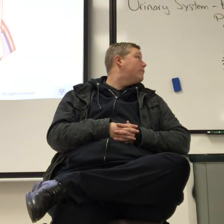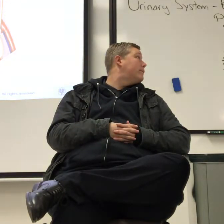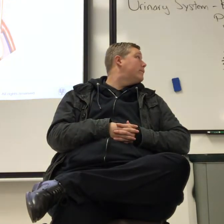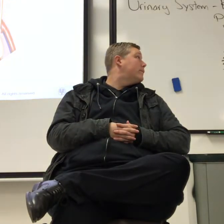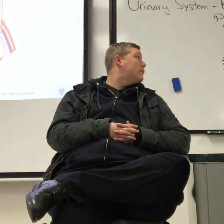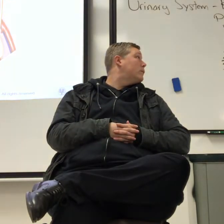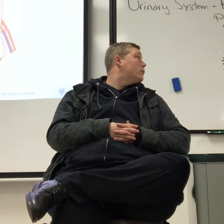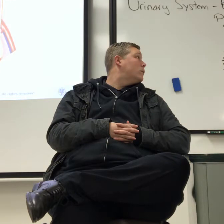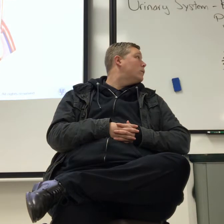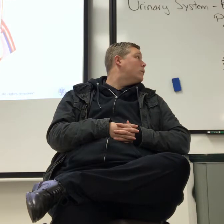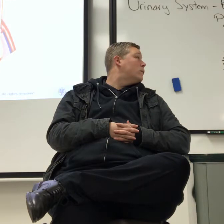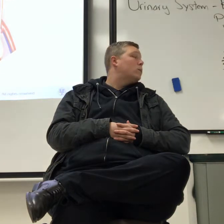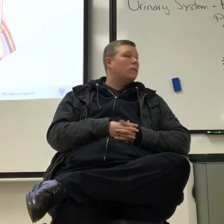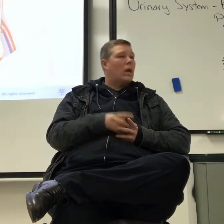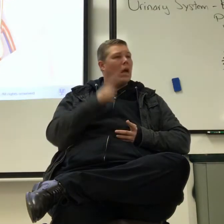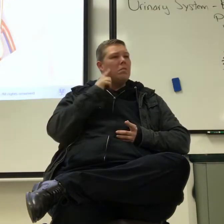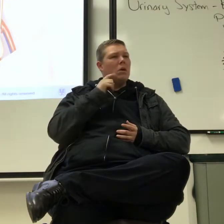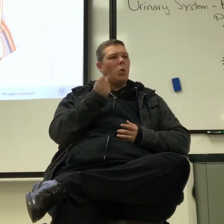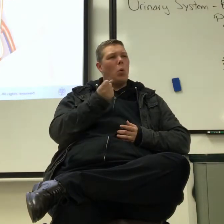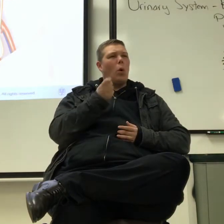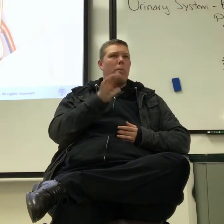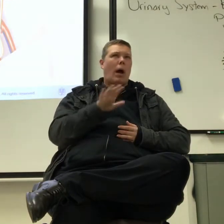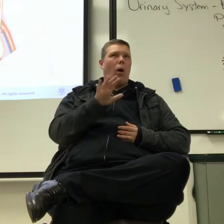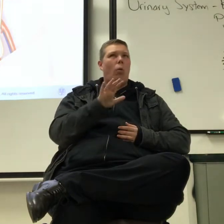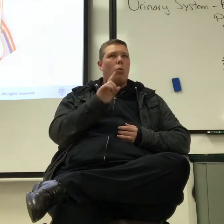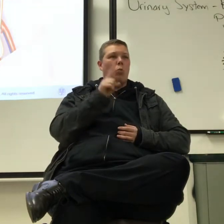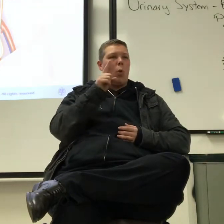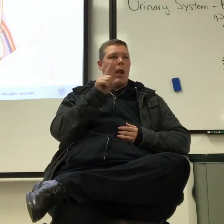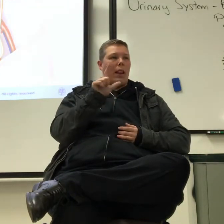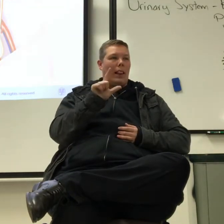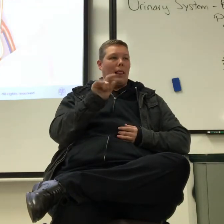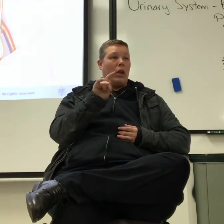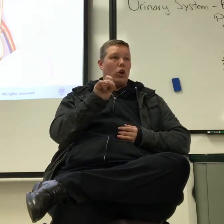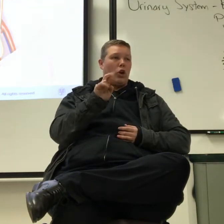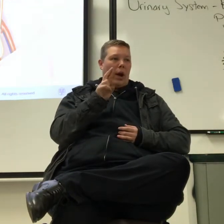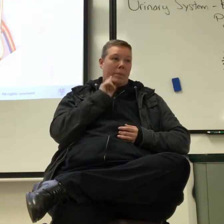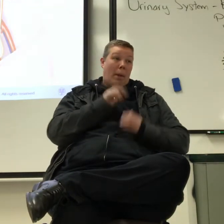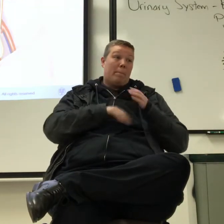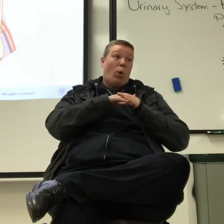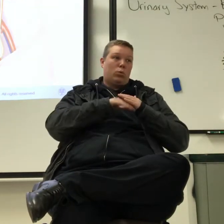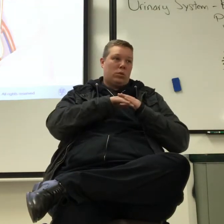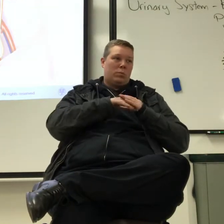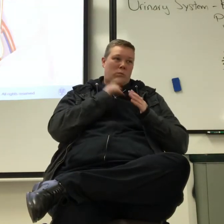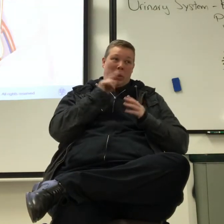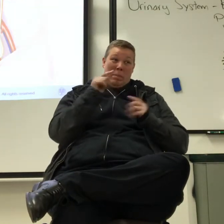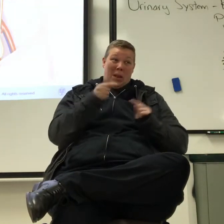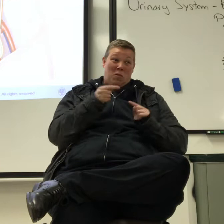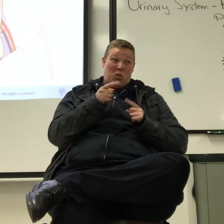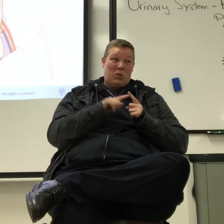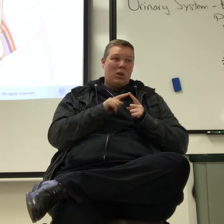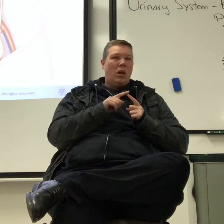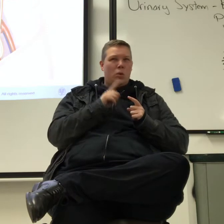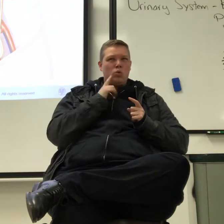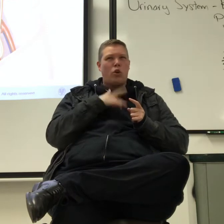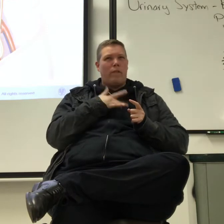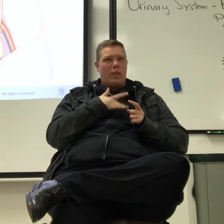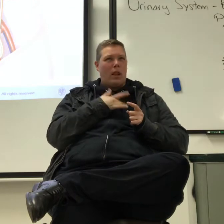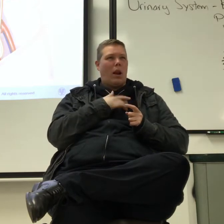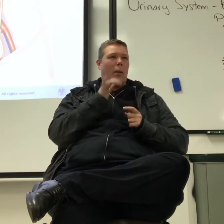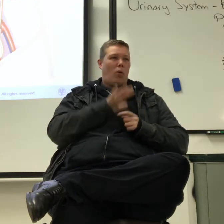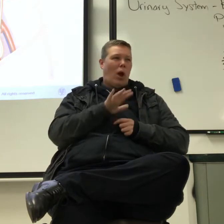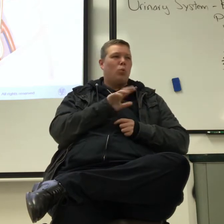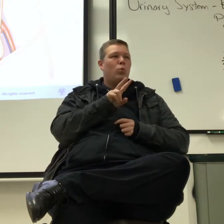Its capacity is, you can hold about a liter, not most. It would be very painful. You have to go really bad. You start to feel it at about 200